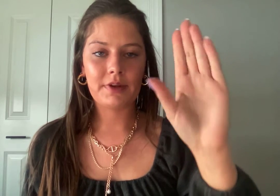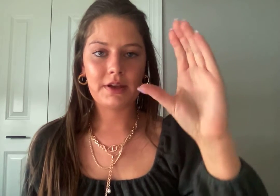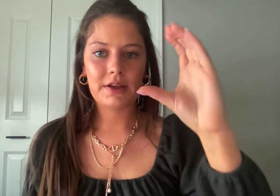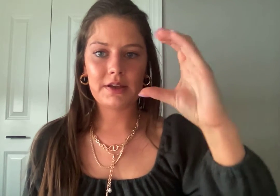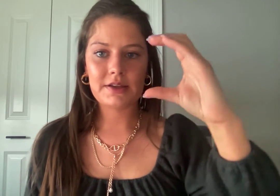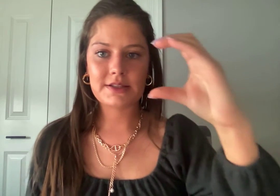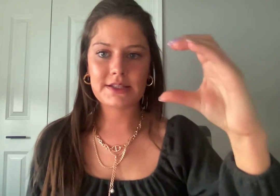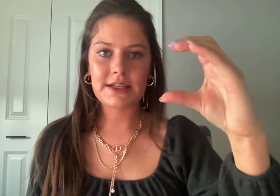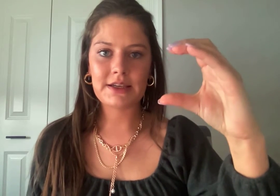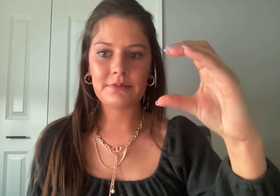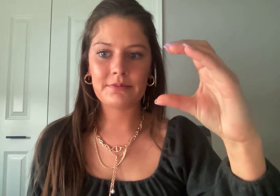C